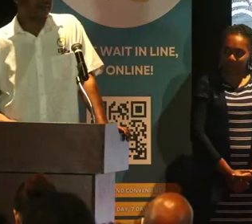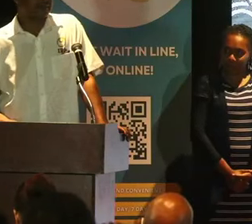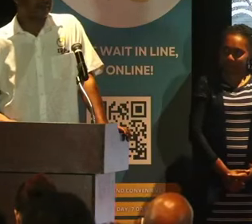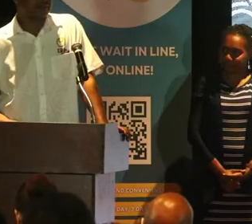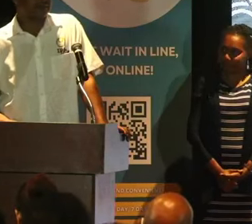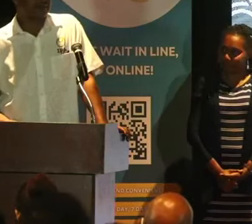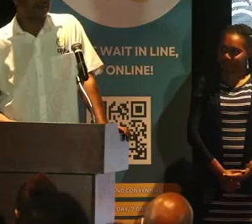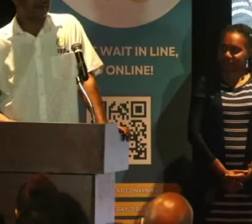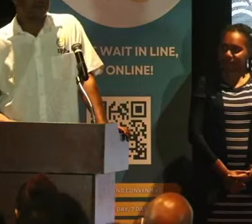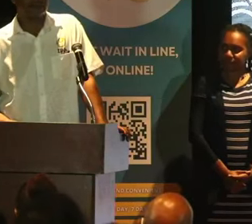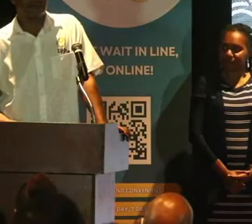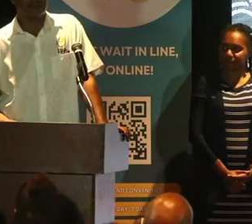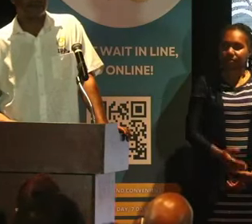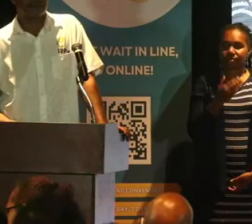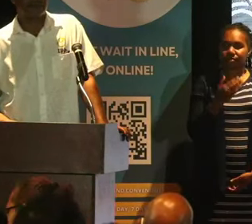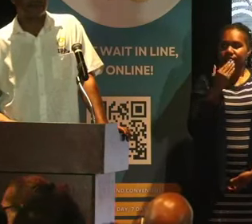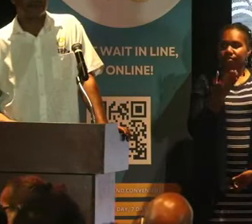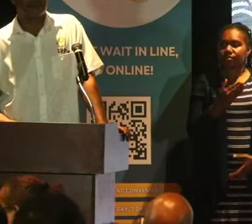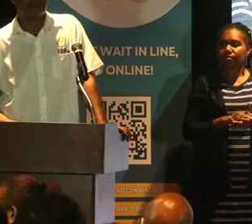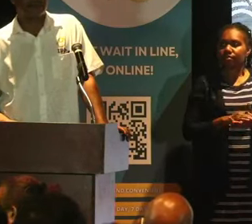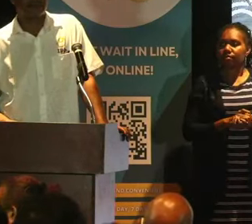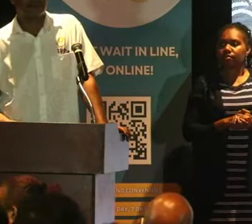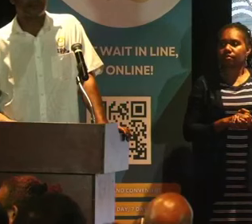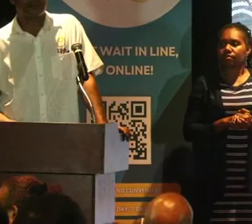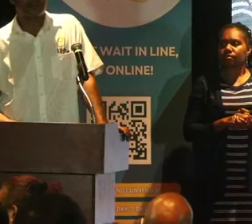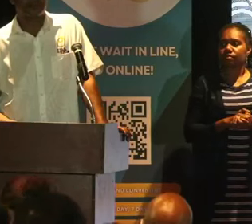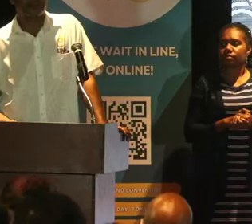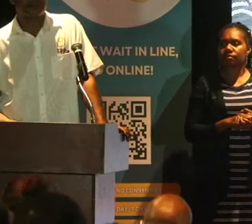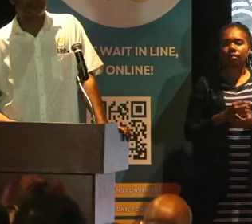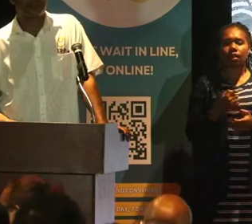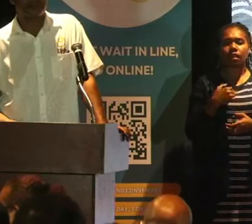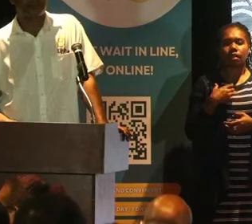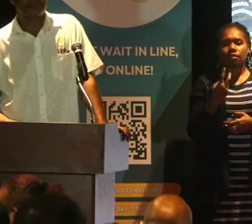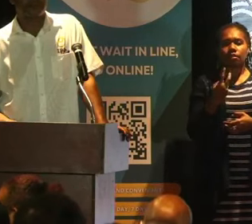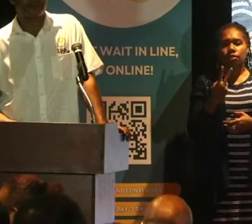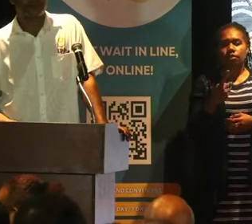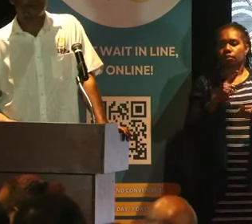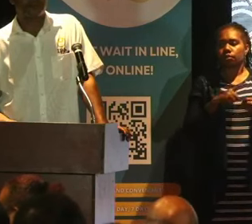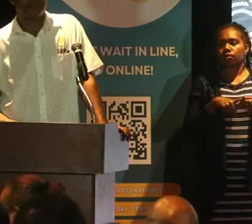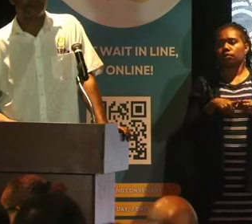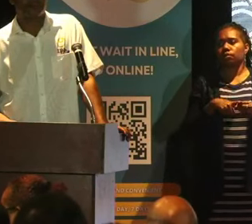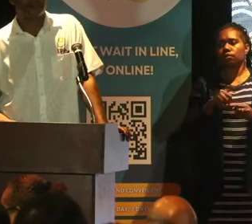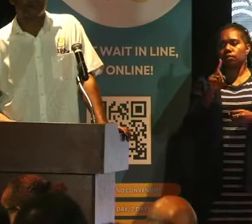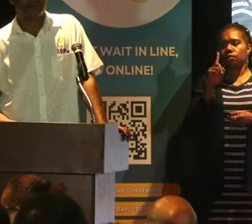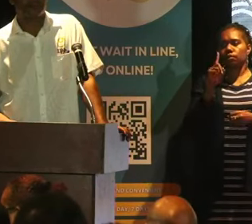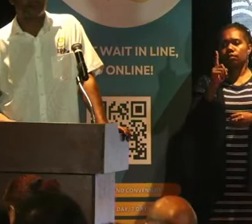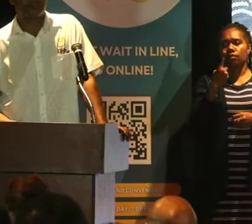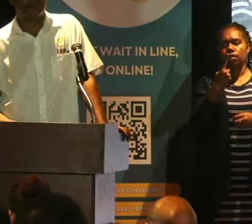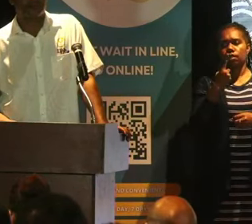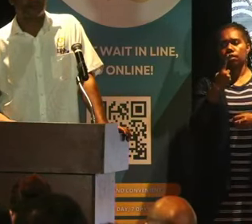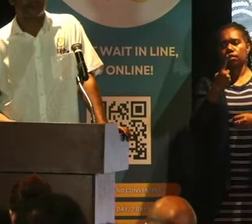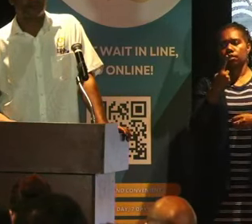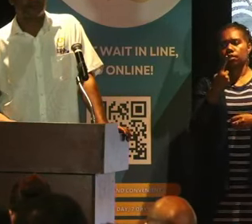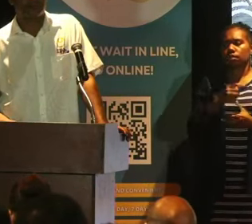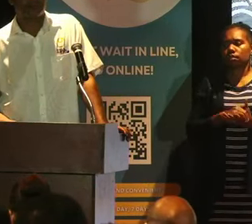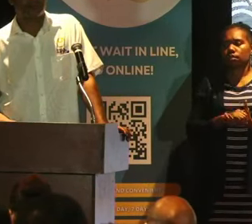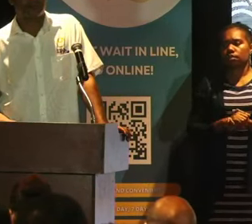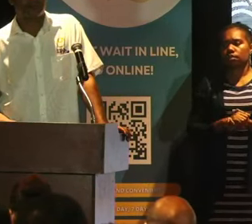Thank you. I've got two questions. The first one is, you said something about registration of